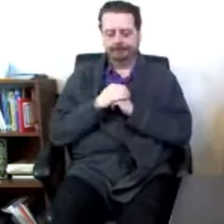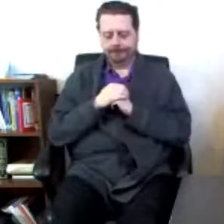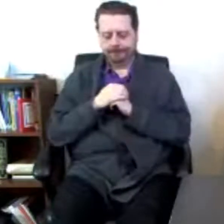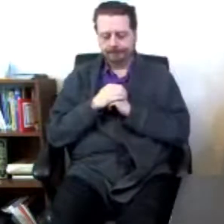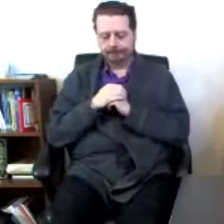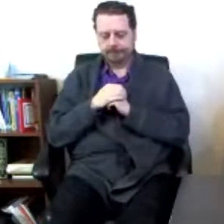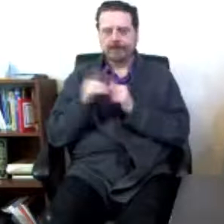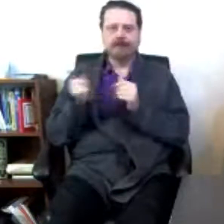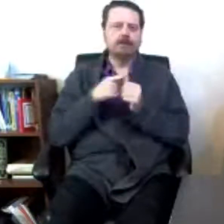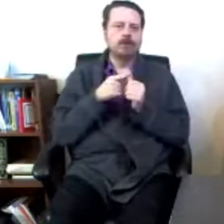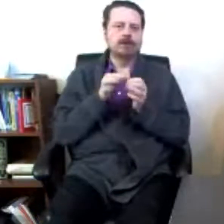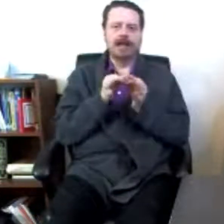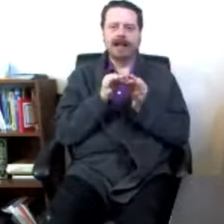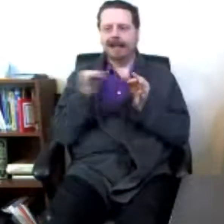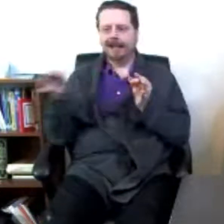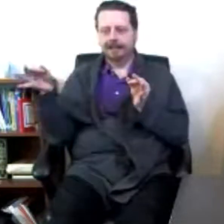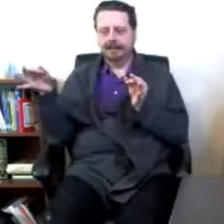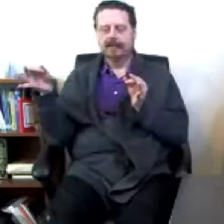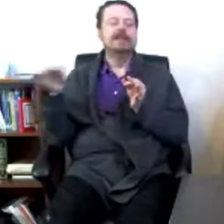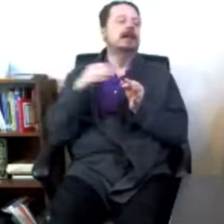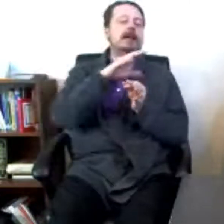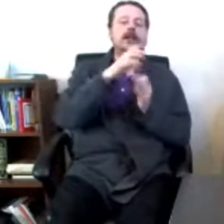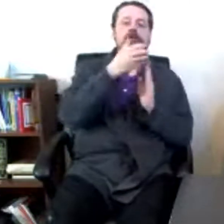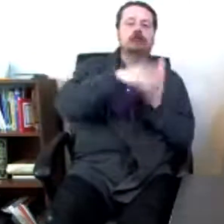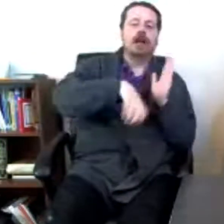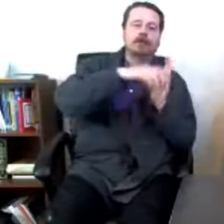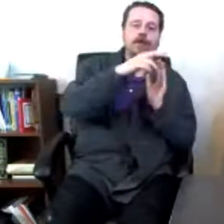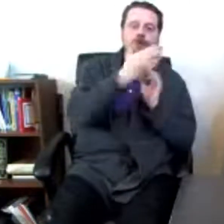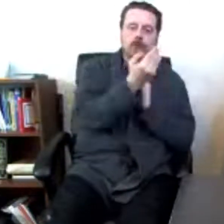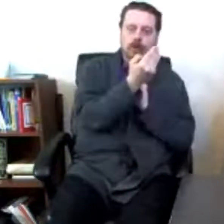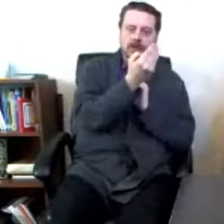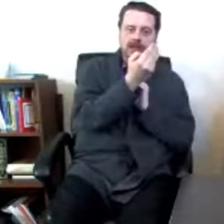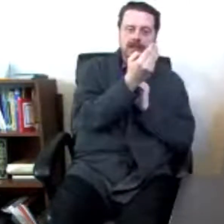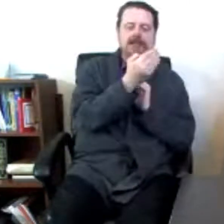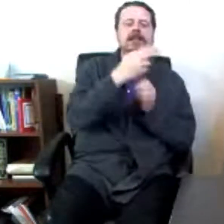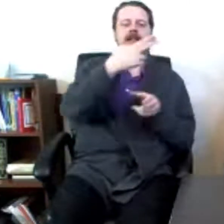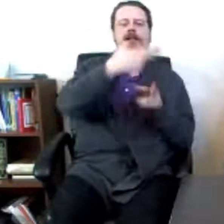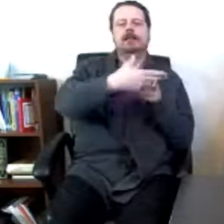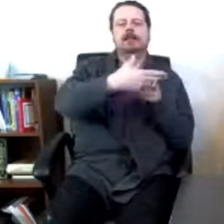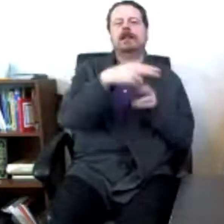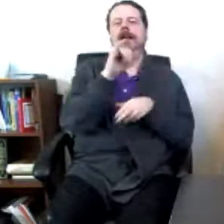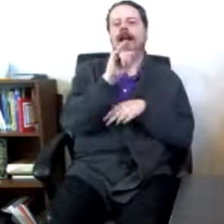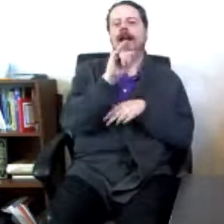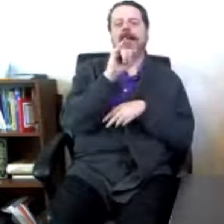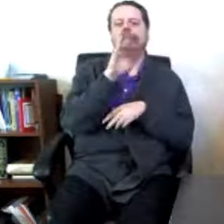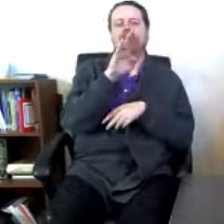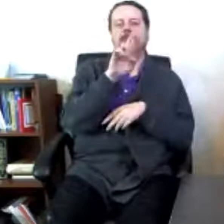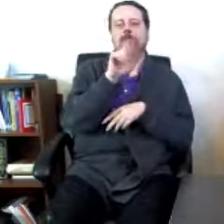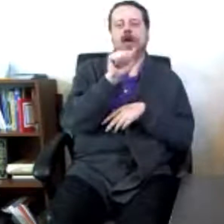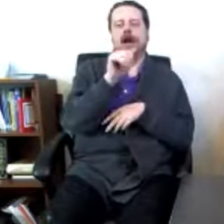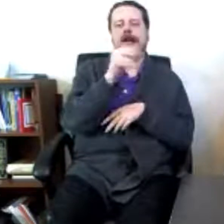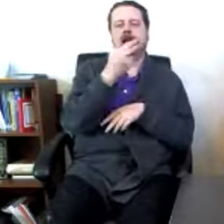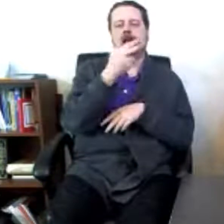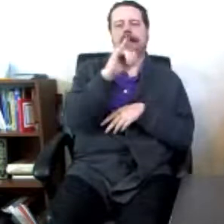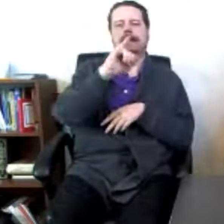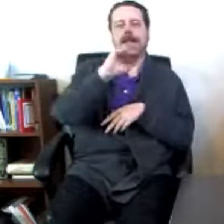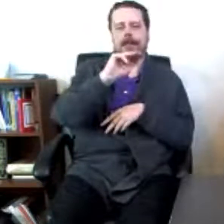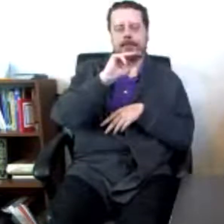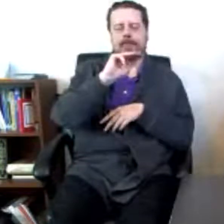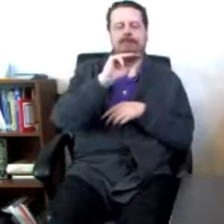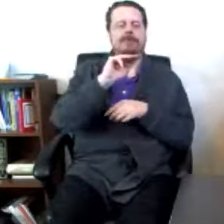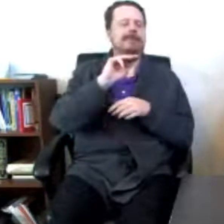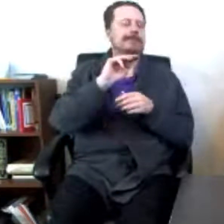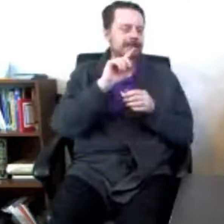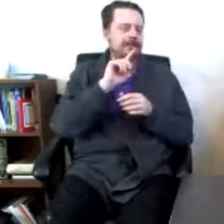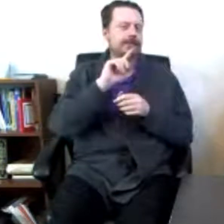The first ayah and the 14th chapter titled Ibrahim, which is the Arabic name for Abraham, the father of so